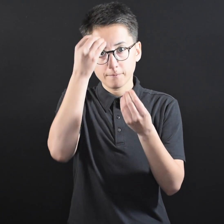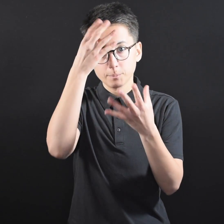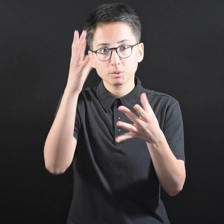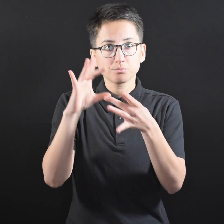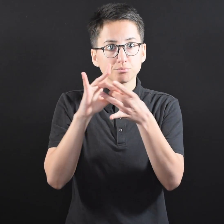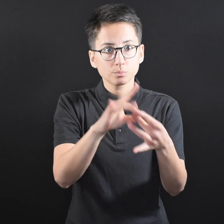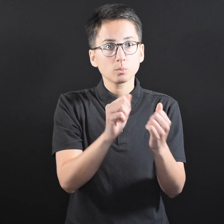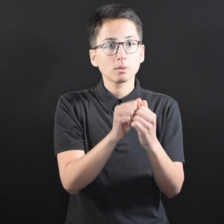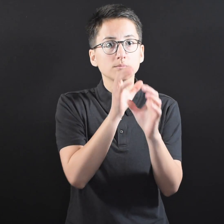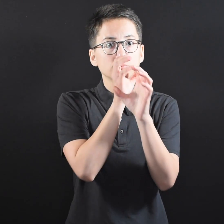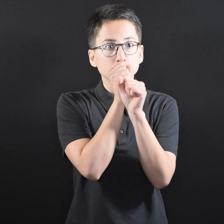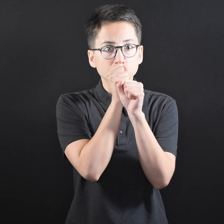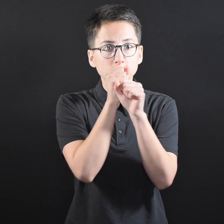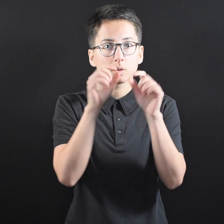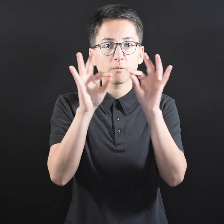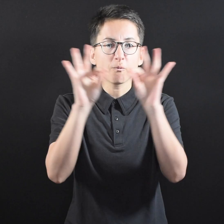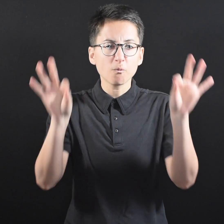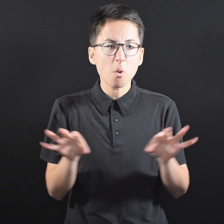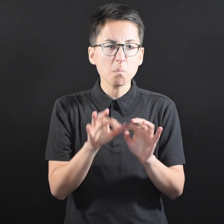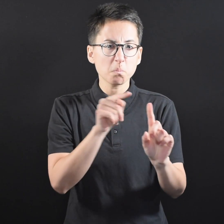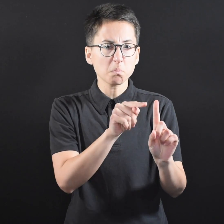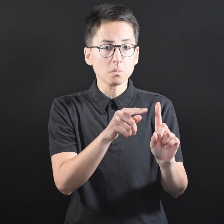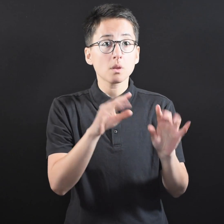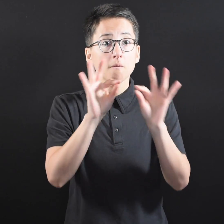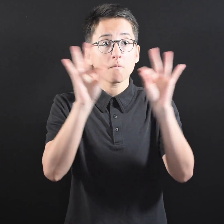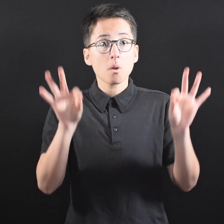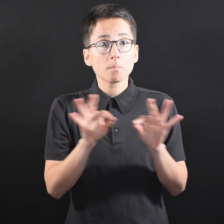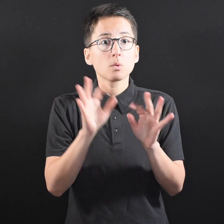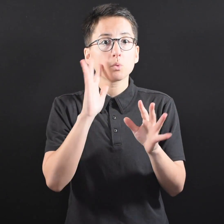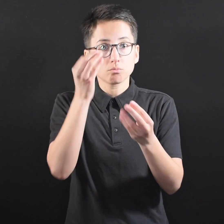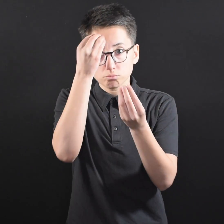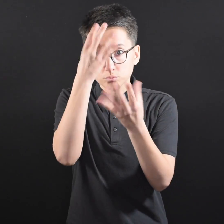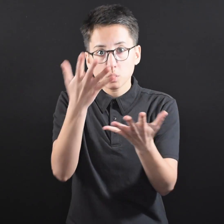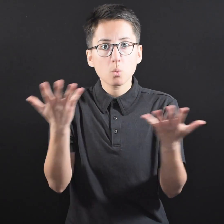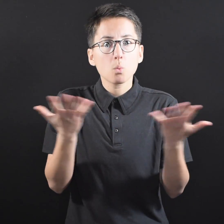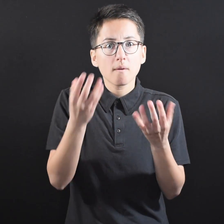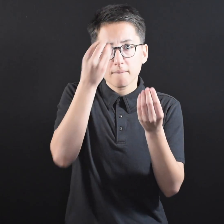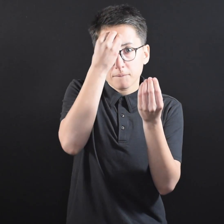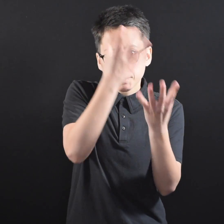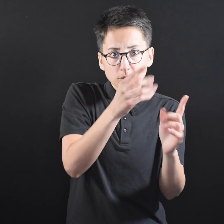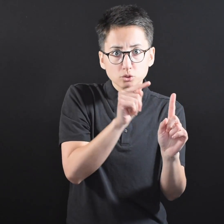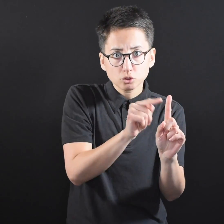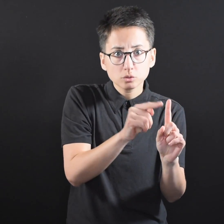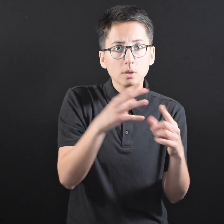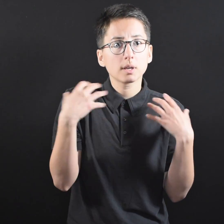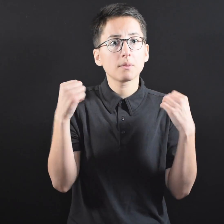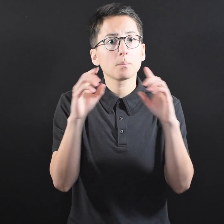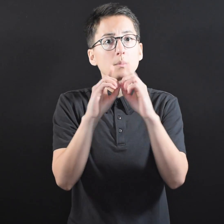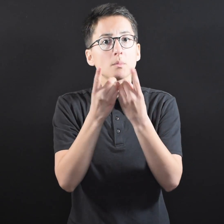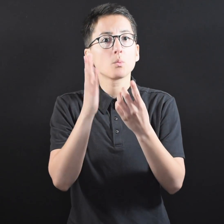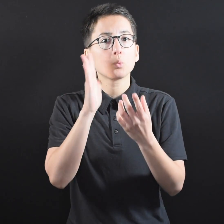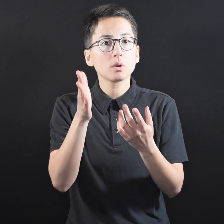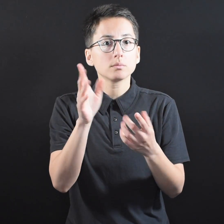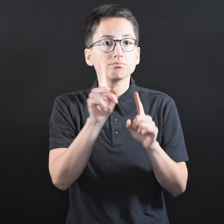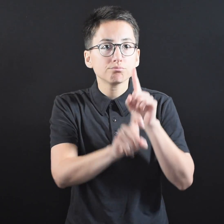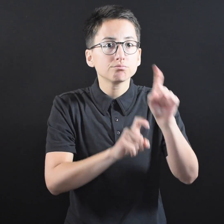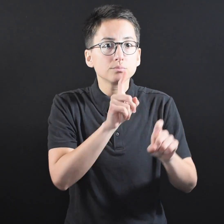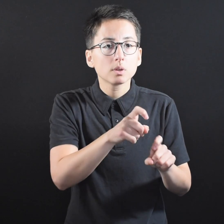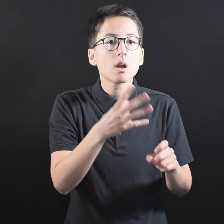department contacts them. The notice tells them what information the health department is asking for and how it